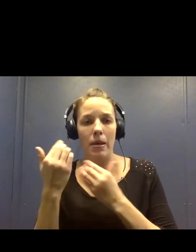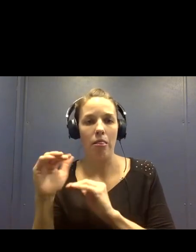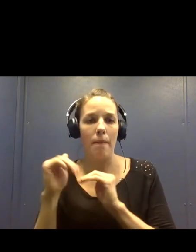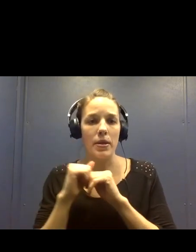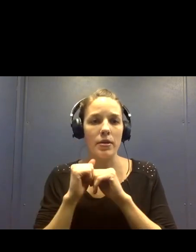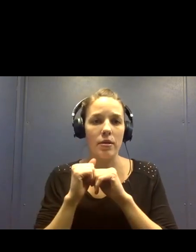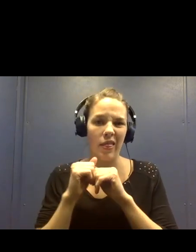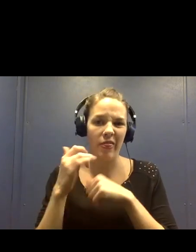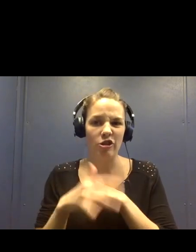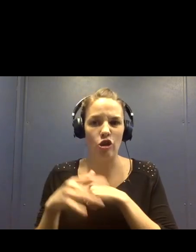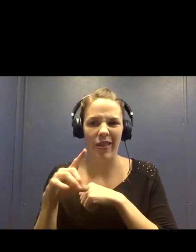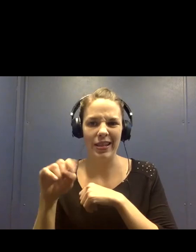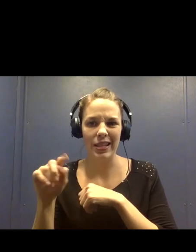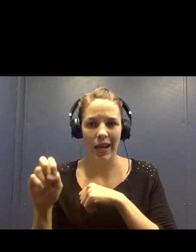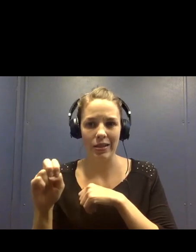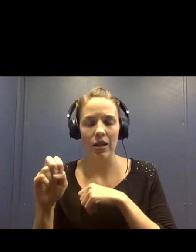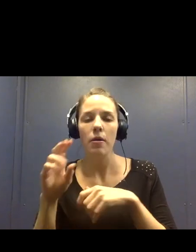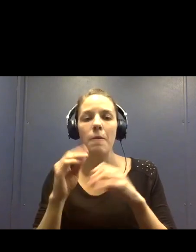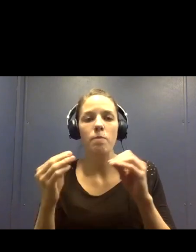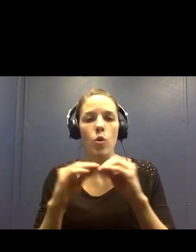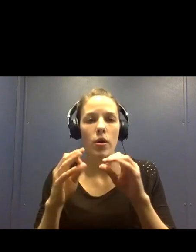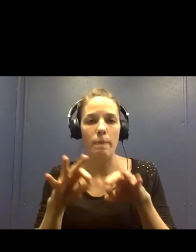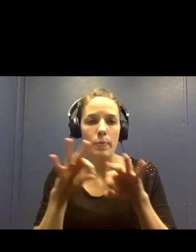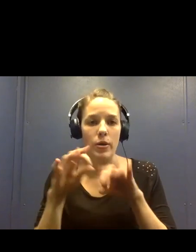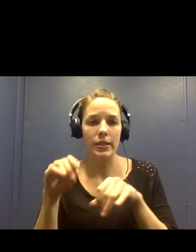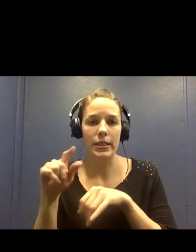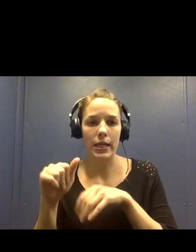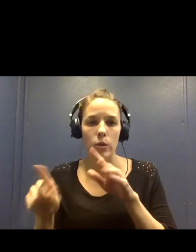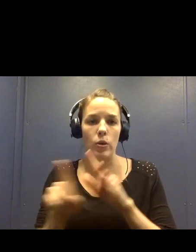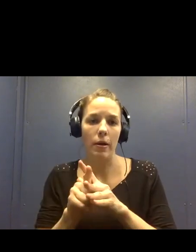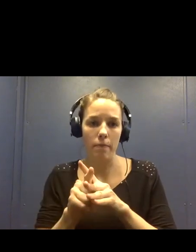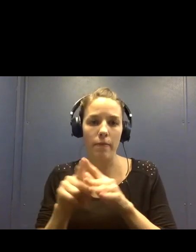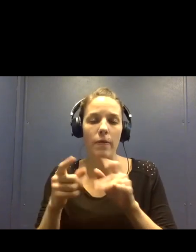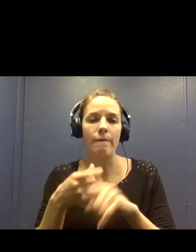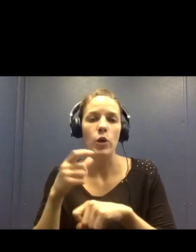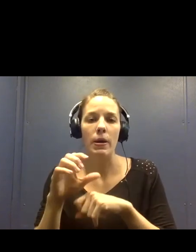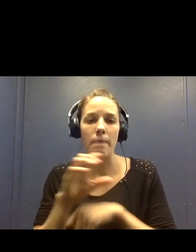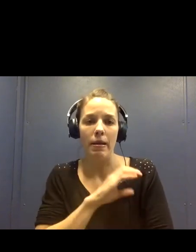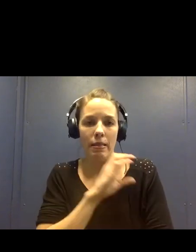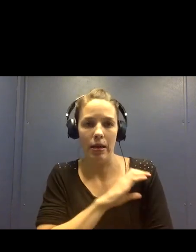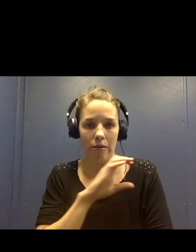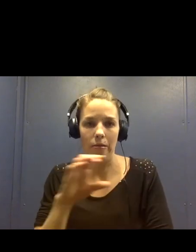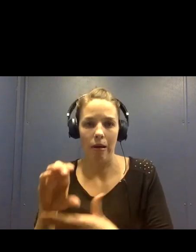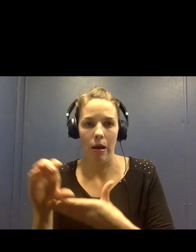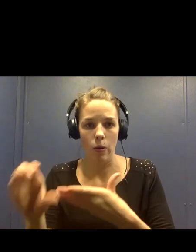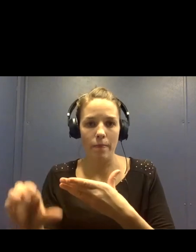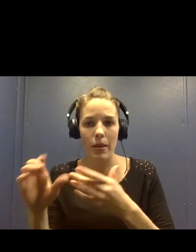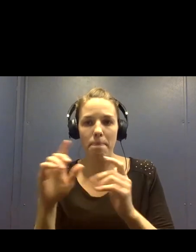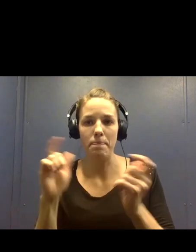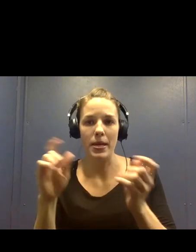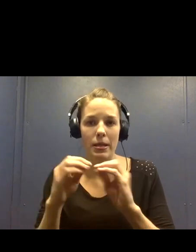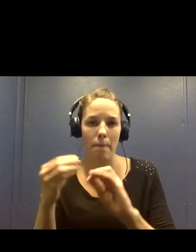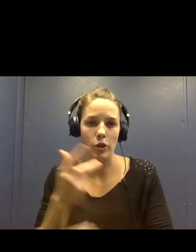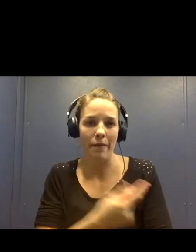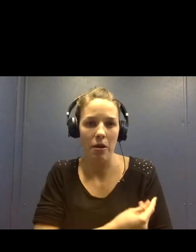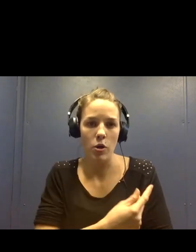at this early date. More important data will come from clinical outcomes in large numbers of immunized